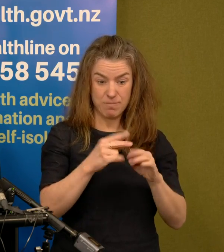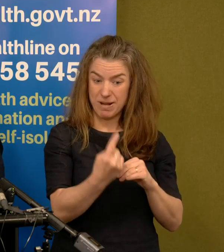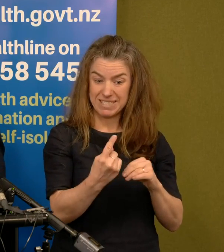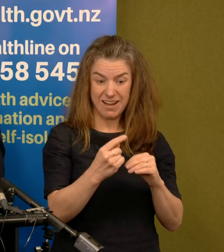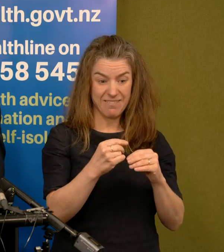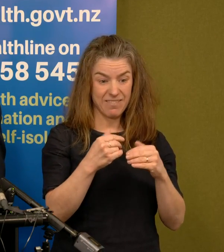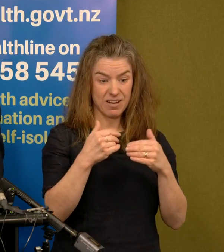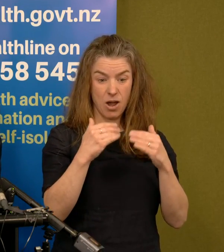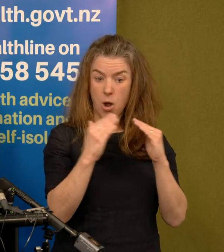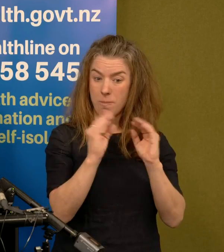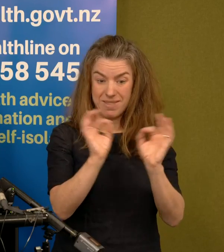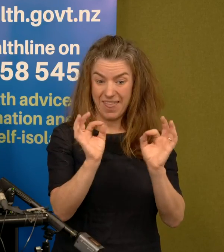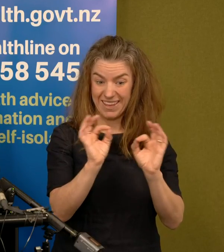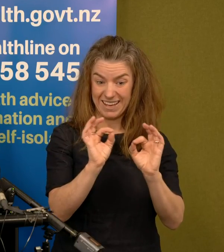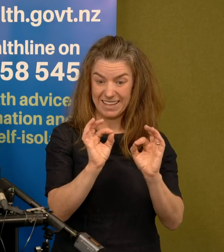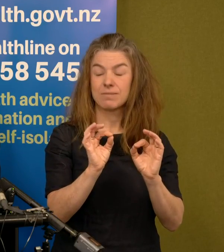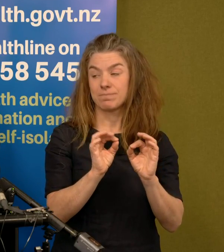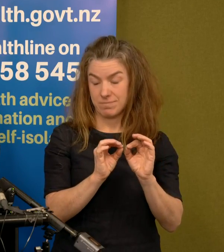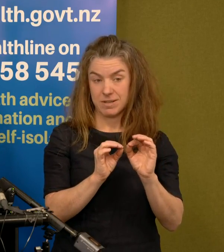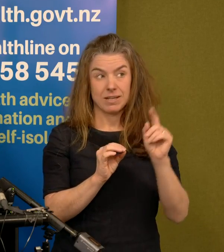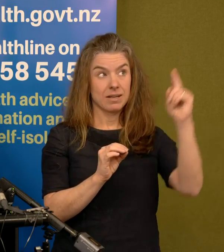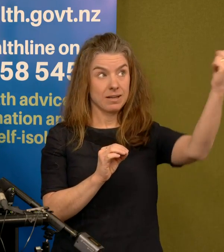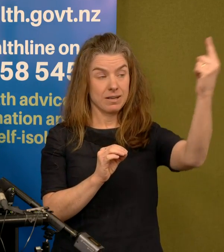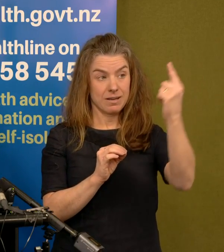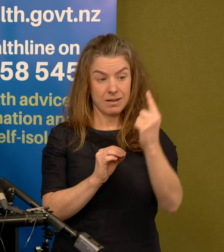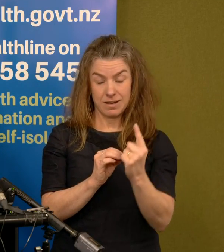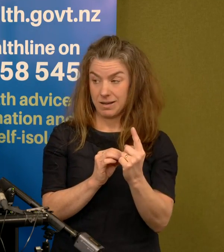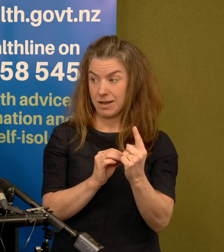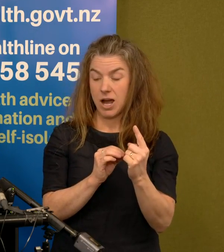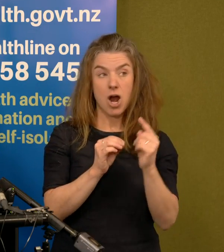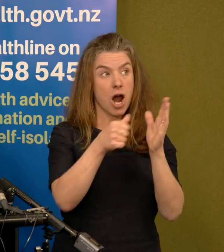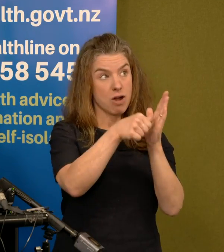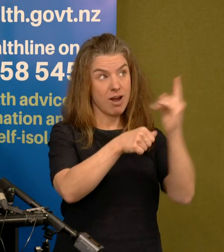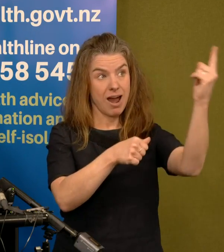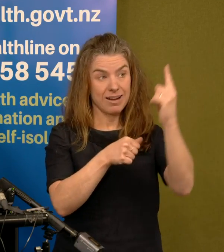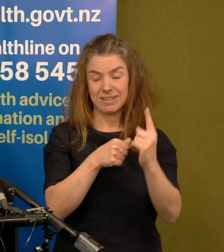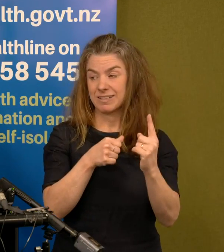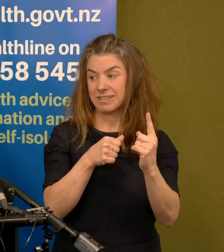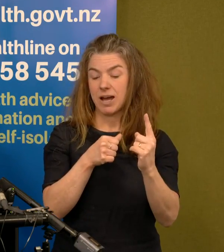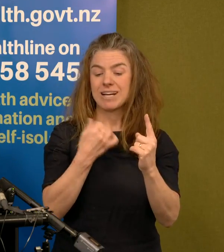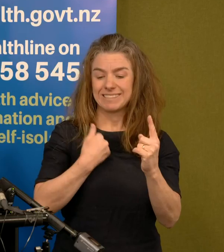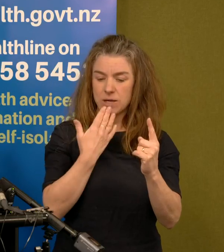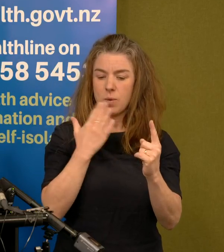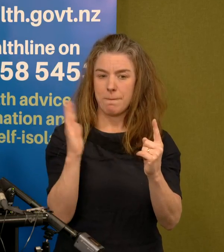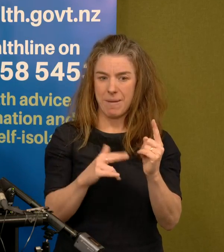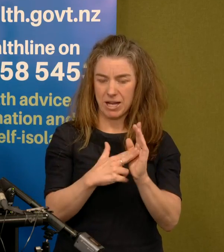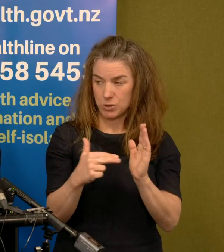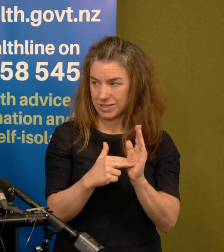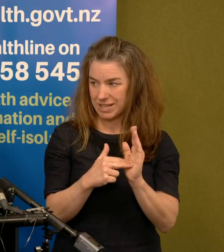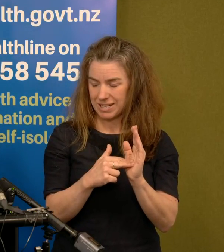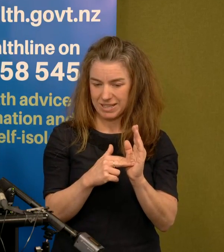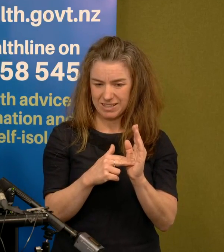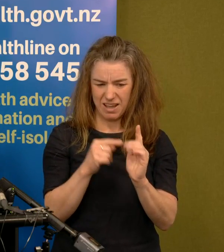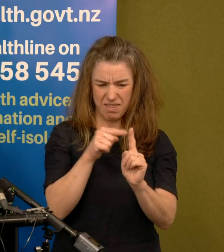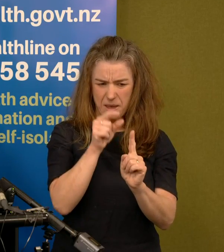they've travelled? the person on the plane became ill, wasn't ill on the plane, Okay, so became ill when they became got ill back to in New Zealand. Yes. What